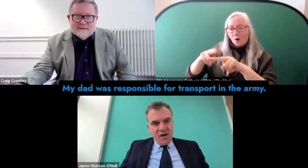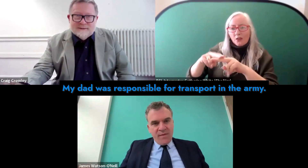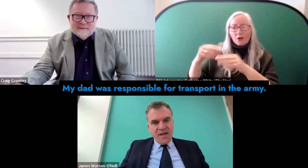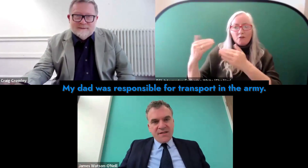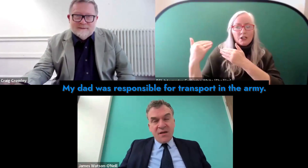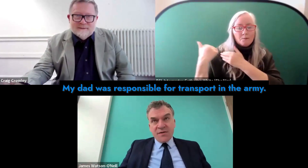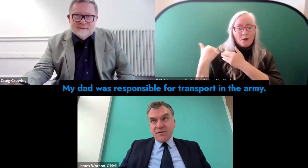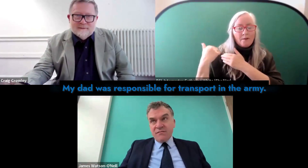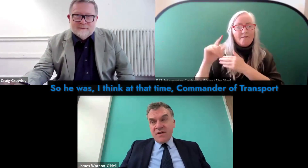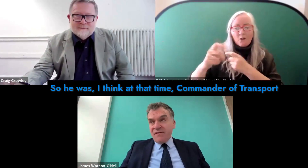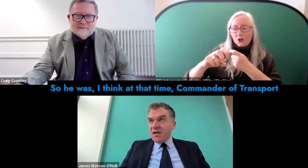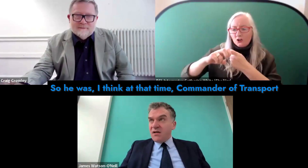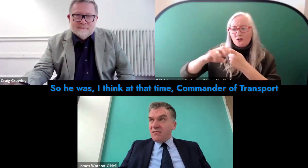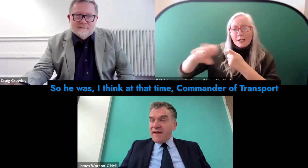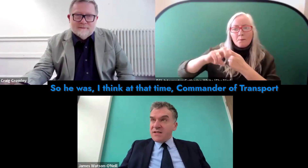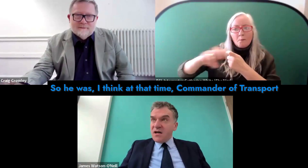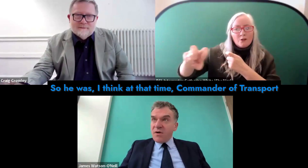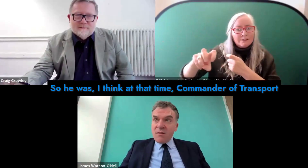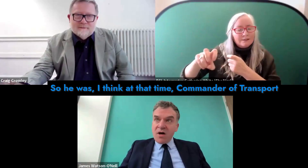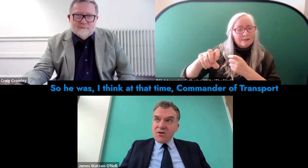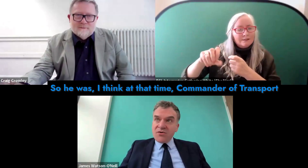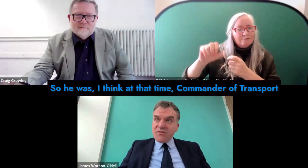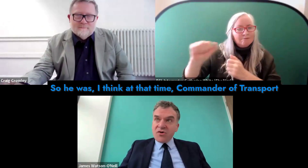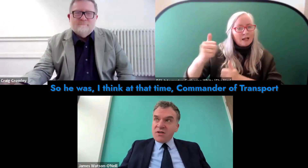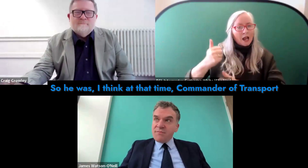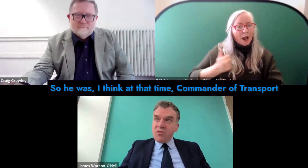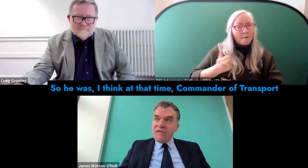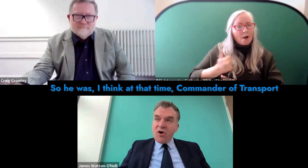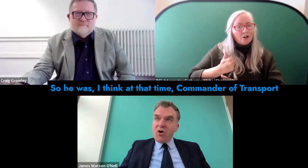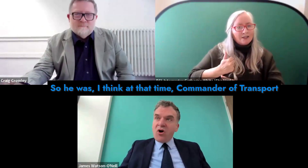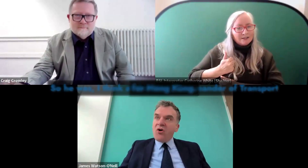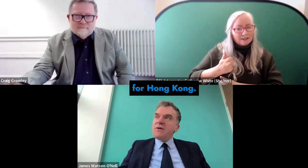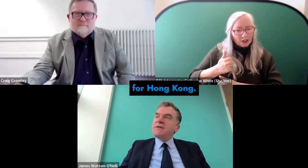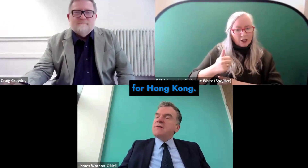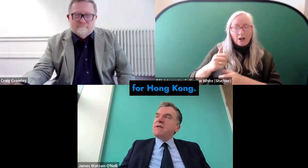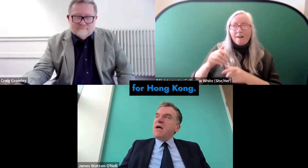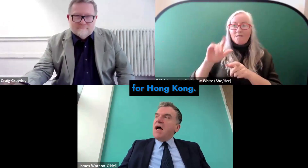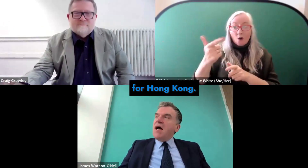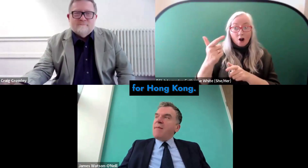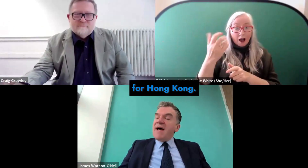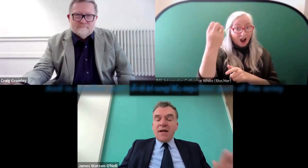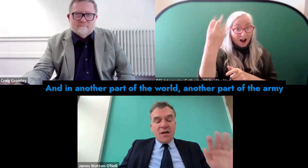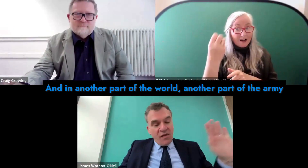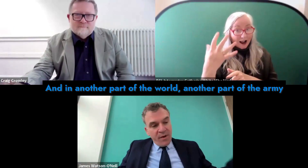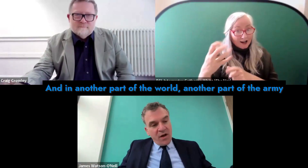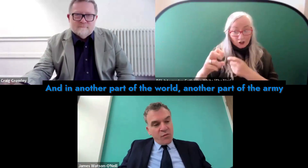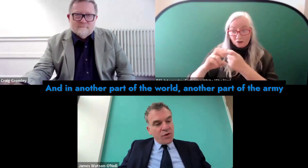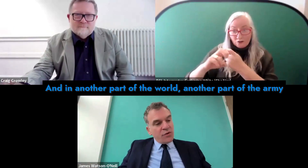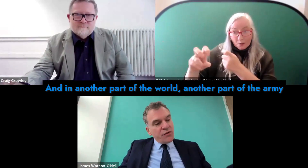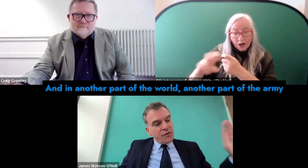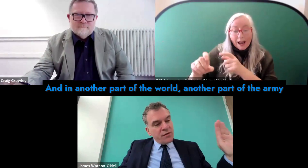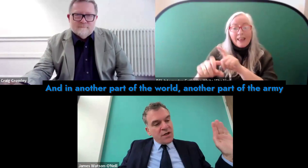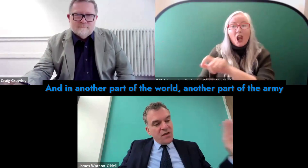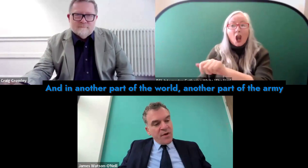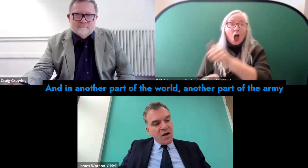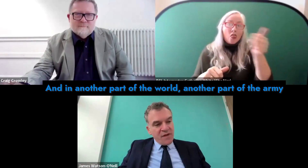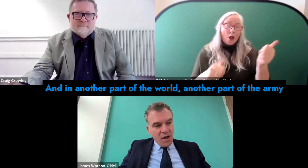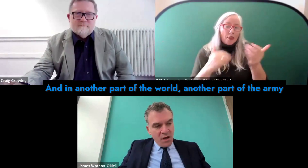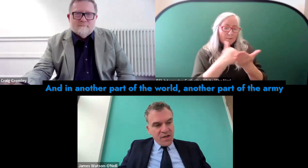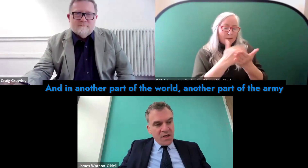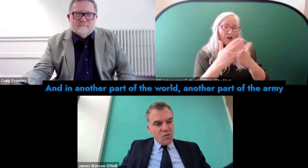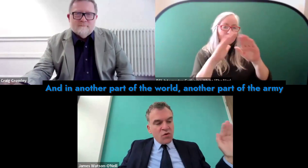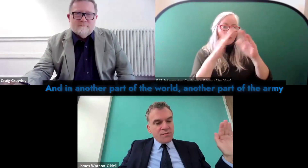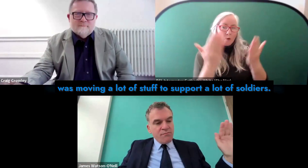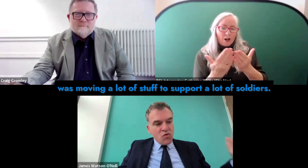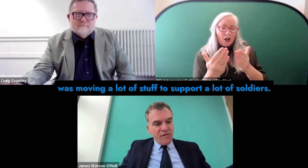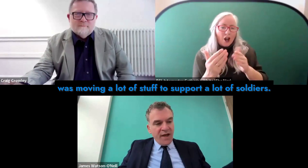for transport in the army. So he was, I think, at that time, commander of transport for Hong Kong. And in another part of the world, another part